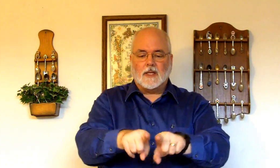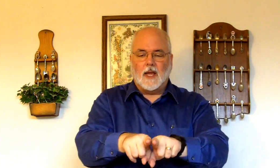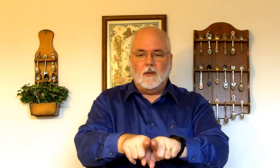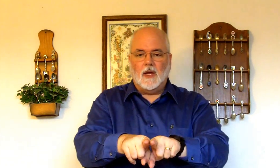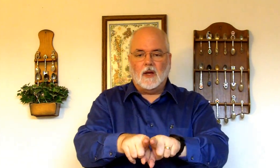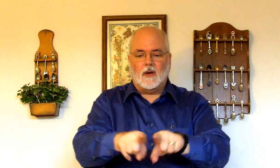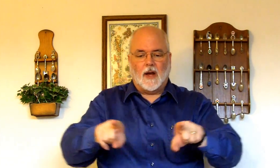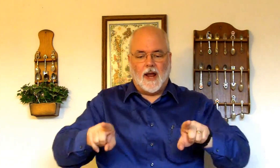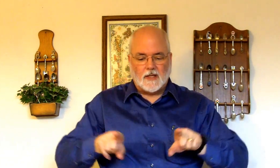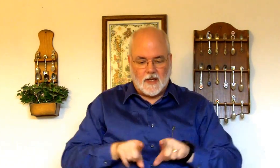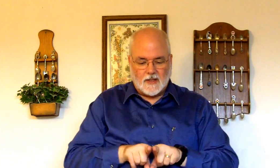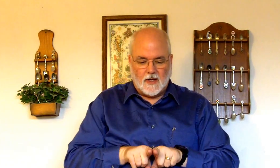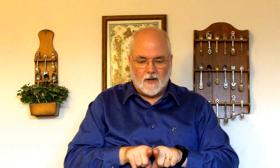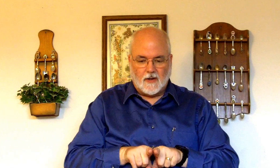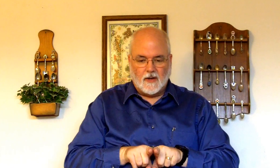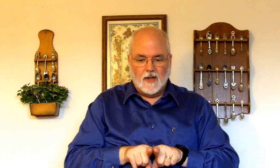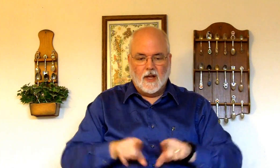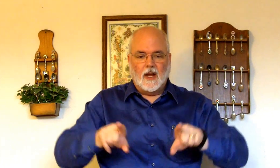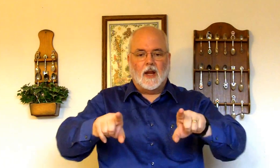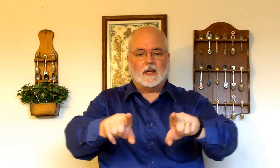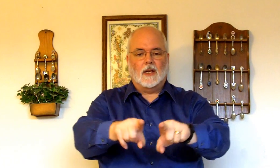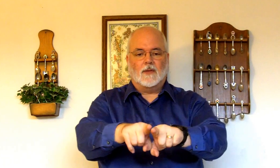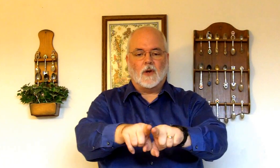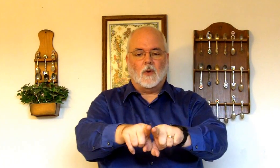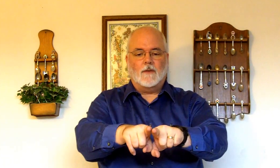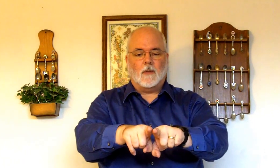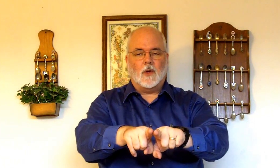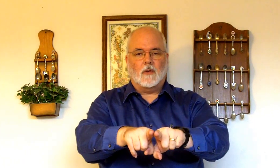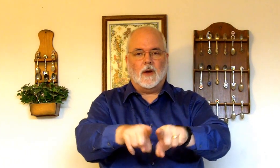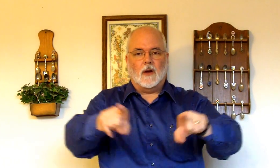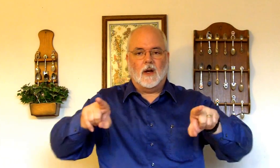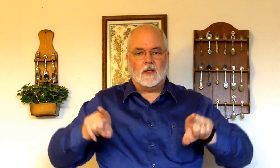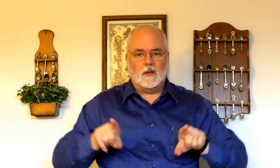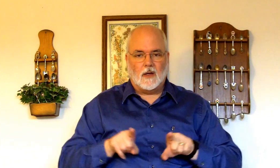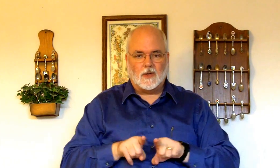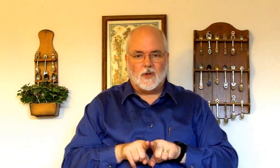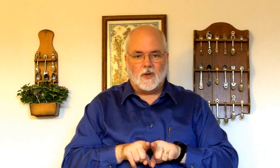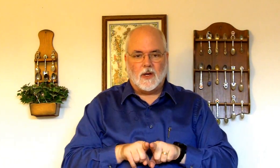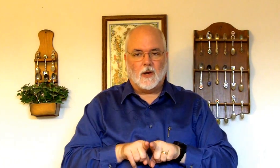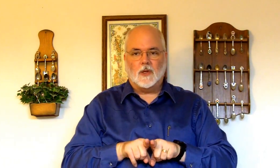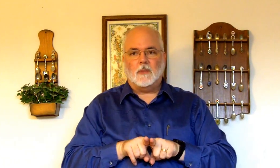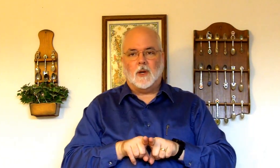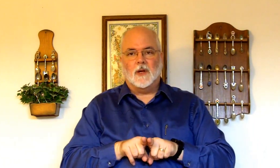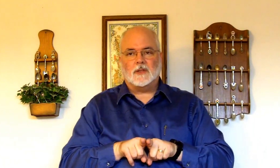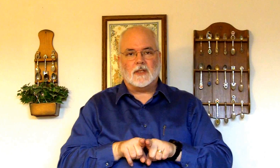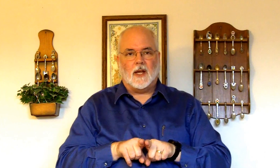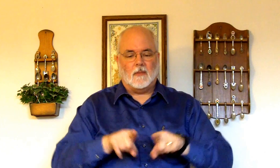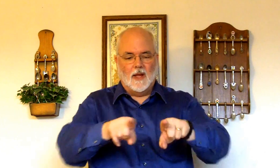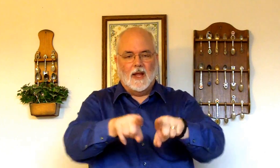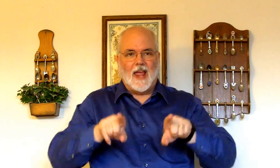same here as it is here. It's a little further away from you over here, and it's a little closer to you here, but they're pretty much the same.